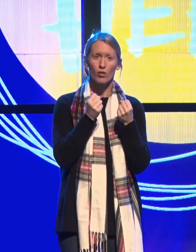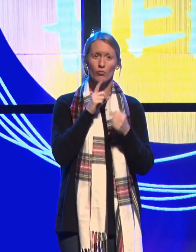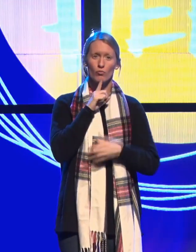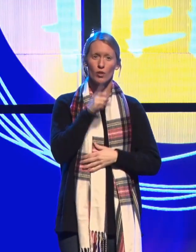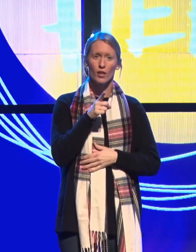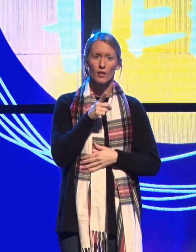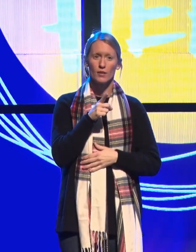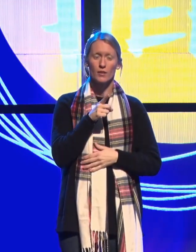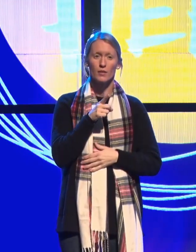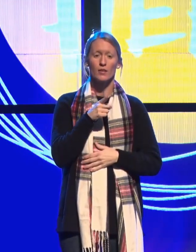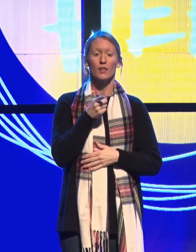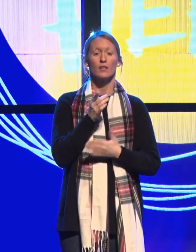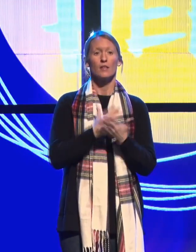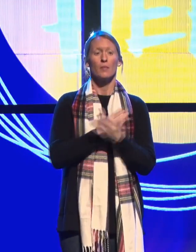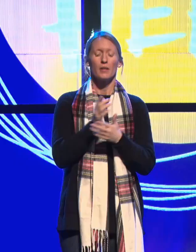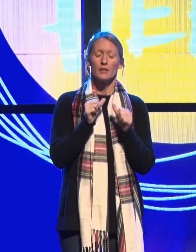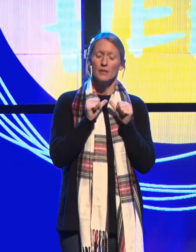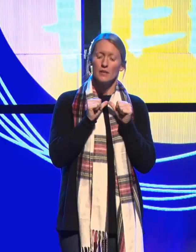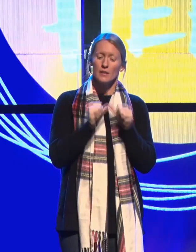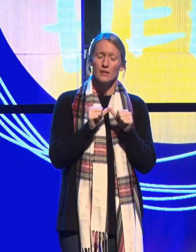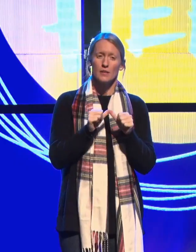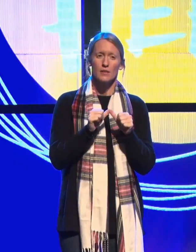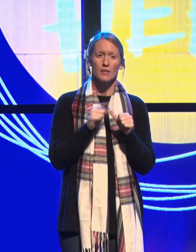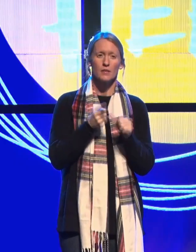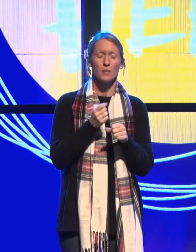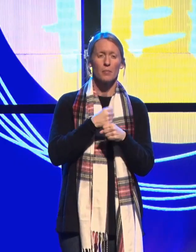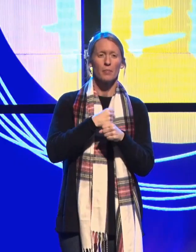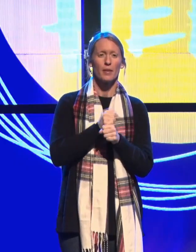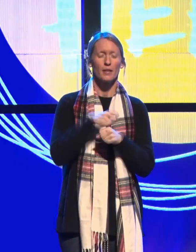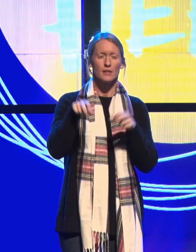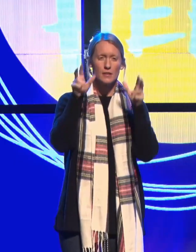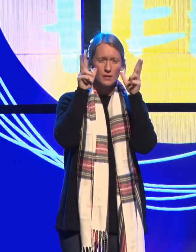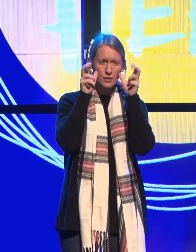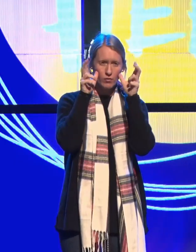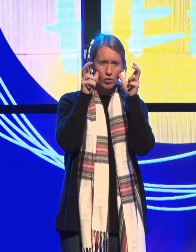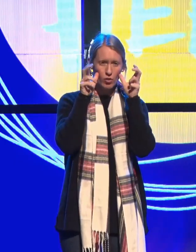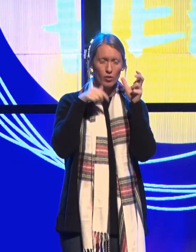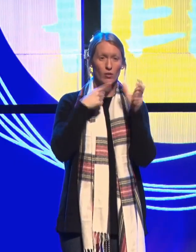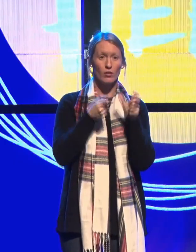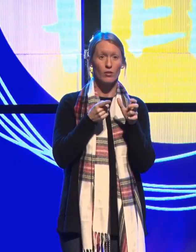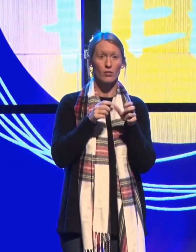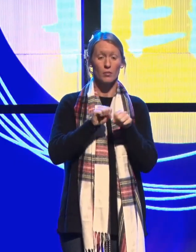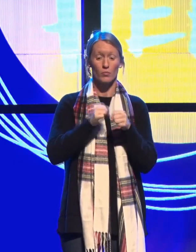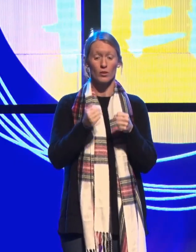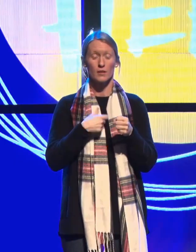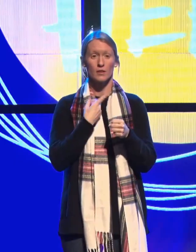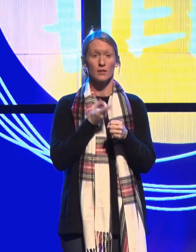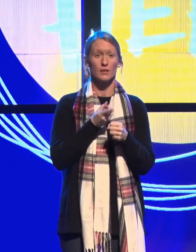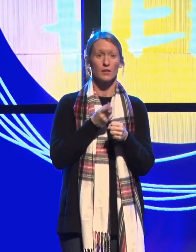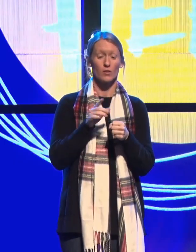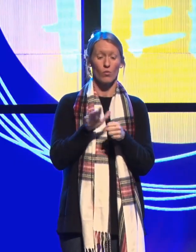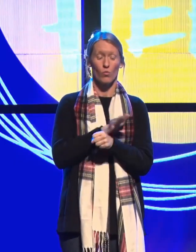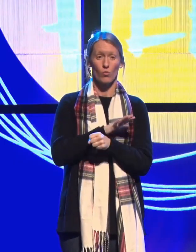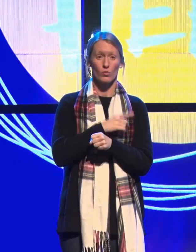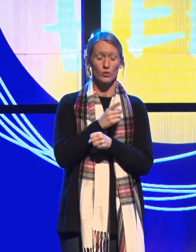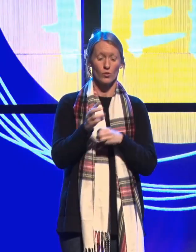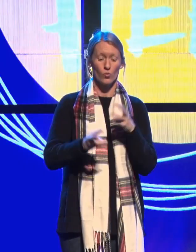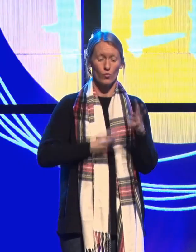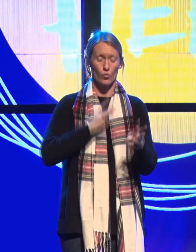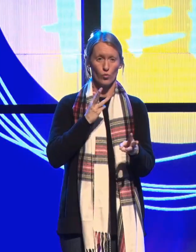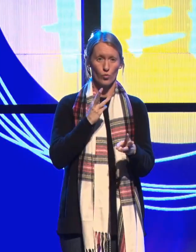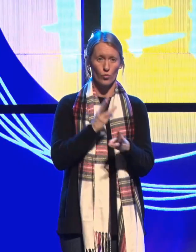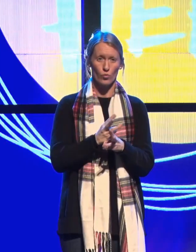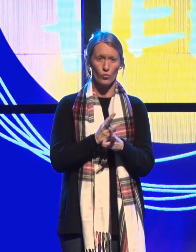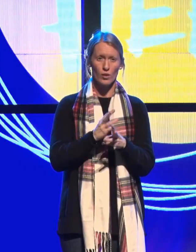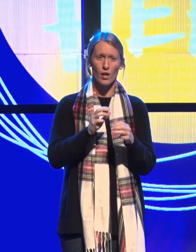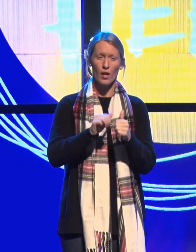that persists in our lives that produces evil. And if we consider evil the breaking of peace and wholeness in the world, how do